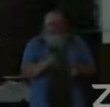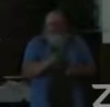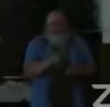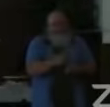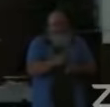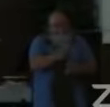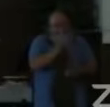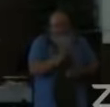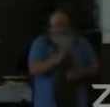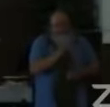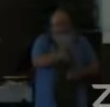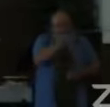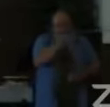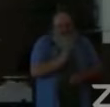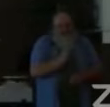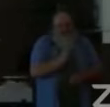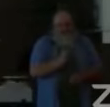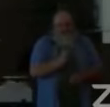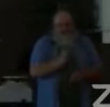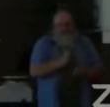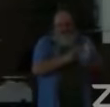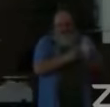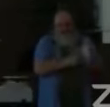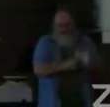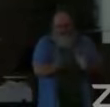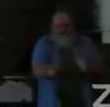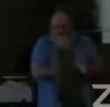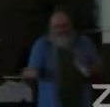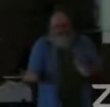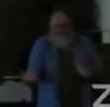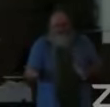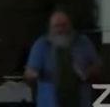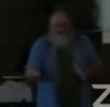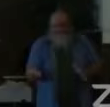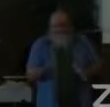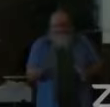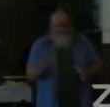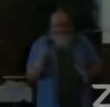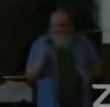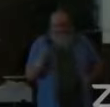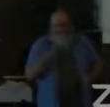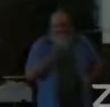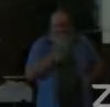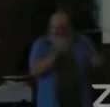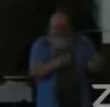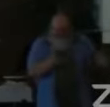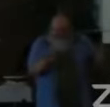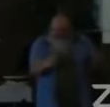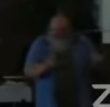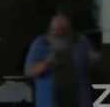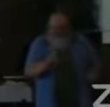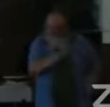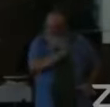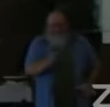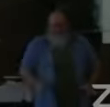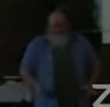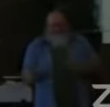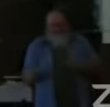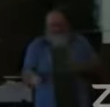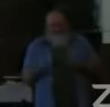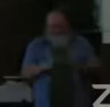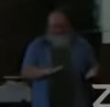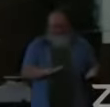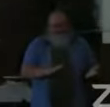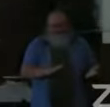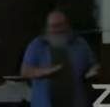in this, that while we were still sinners, Christ died for us. Verse 9, since we have now been justified by his blood,